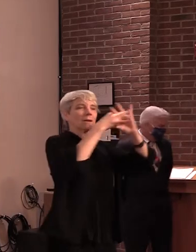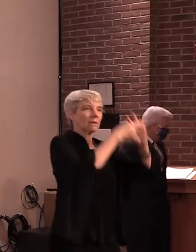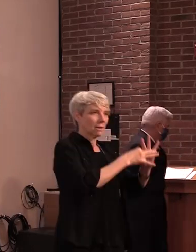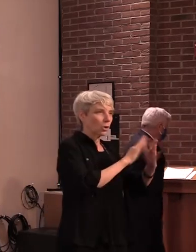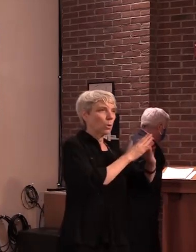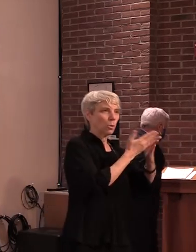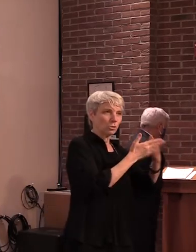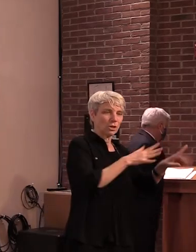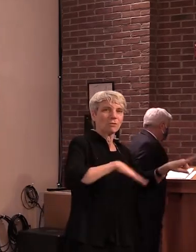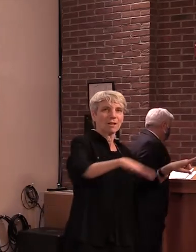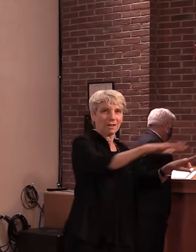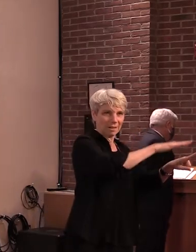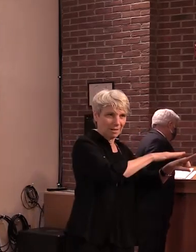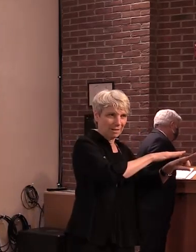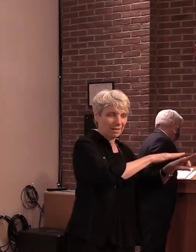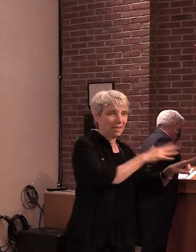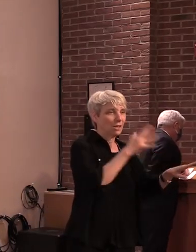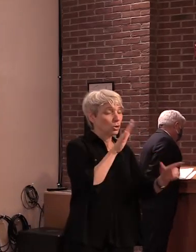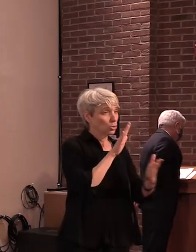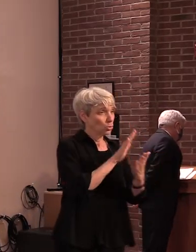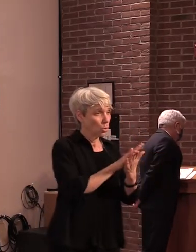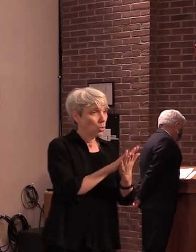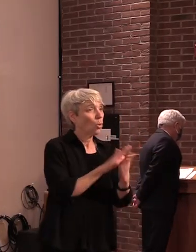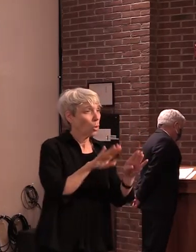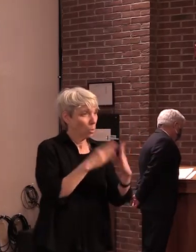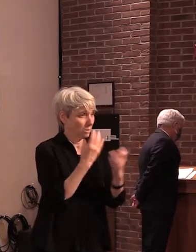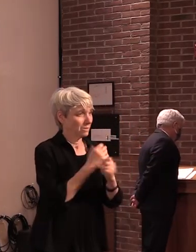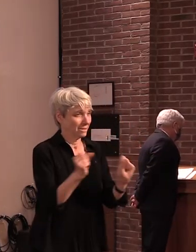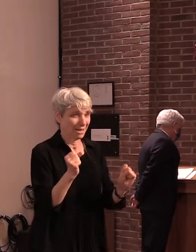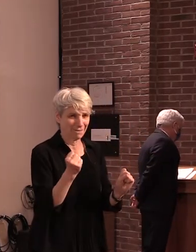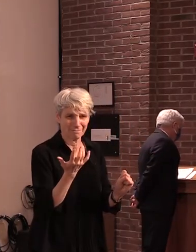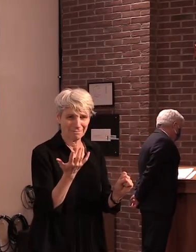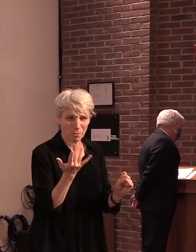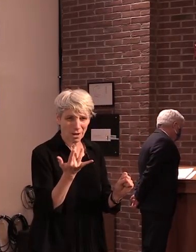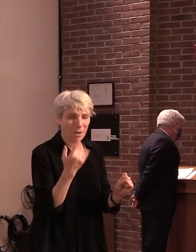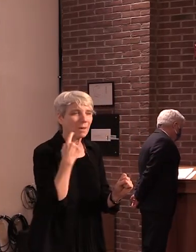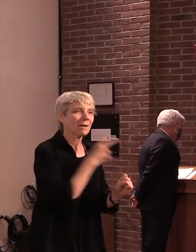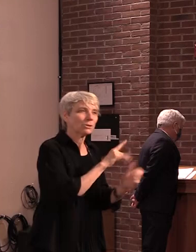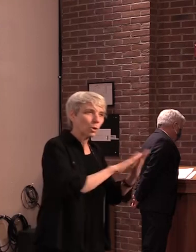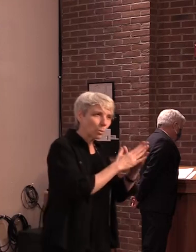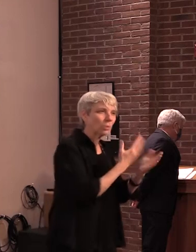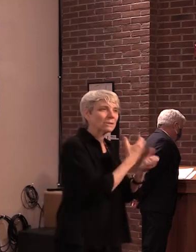that Commissioner Pichak showed us on the slides. And in addition,